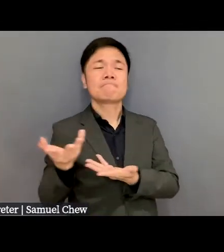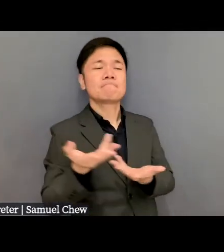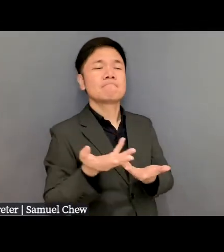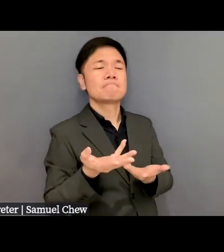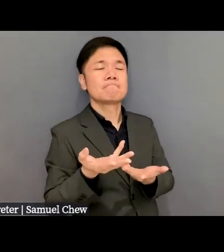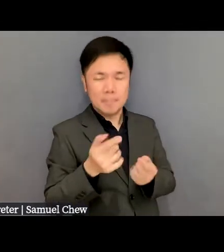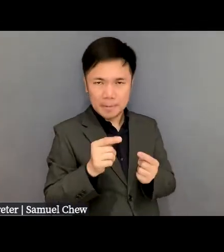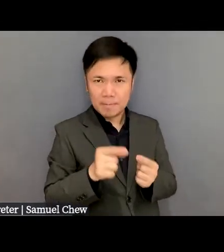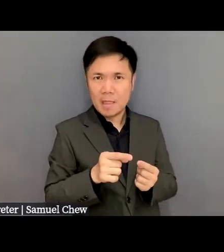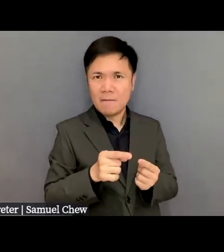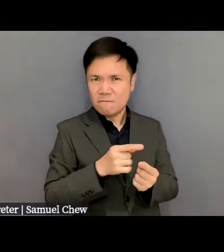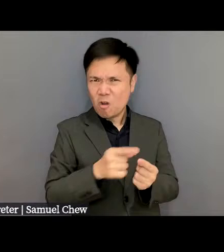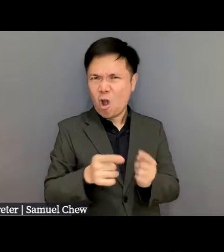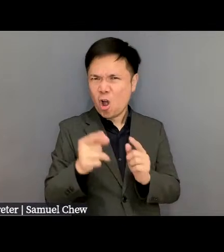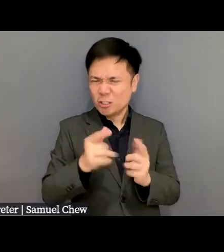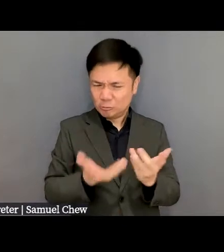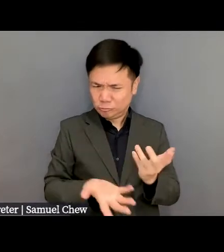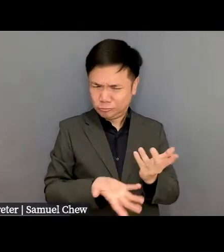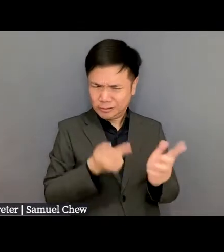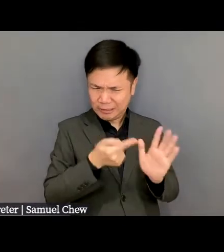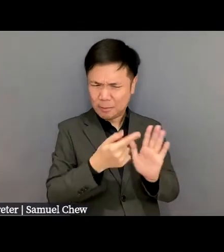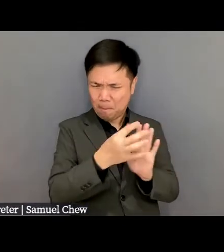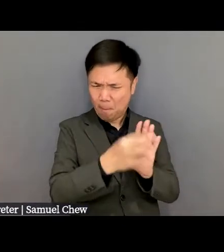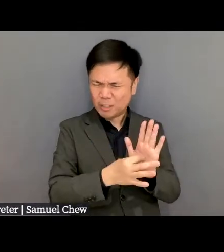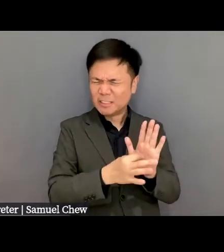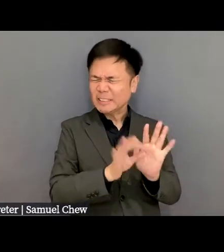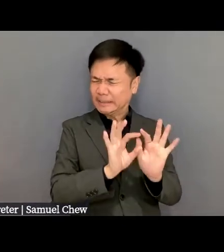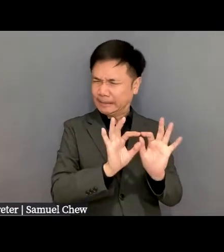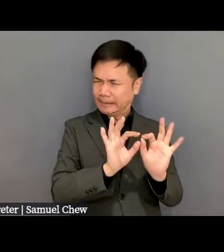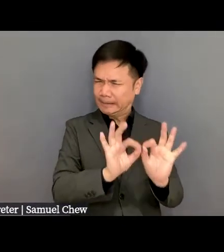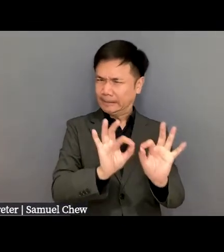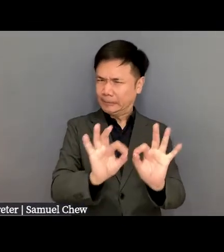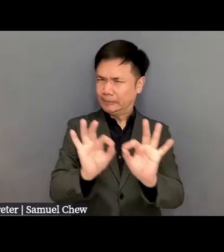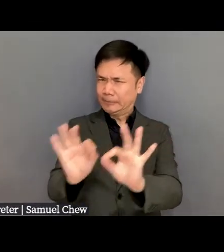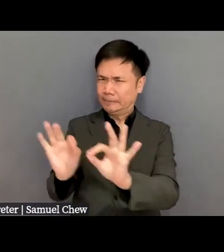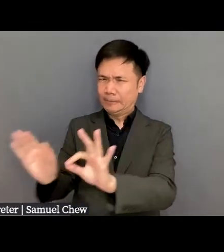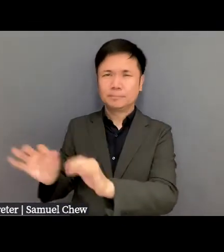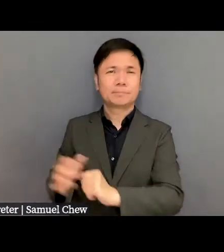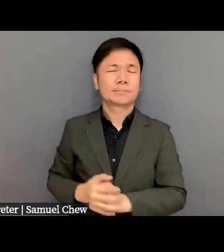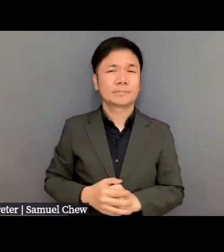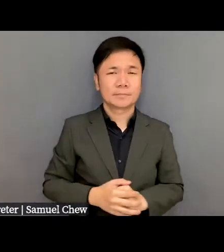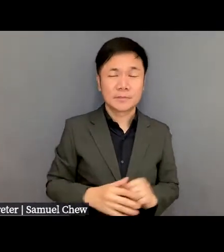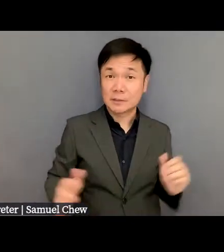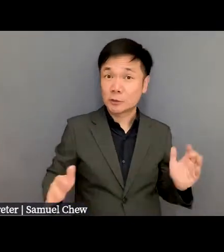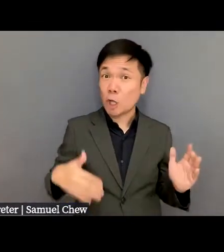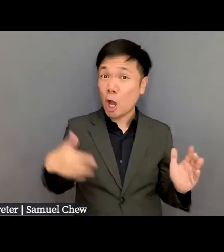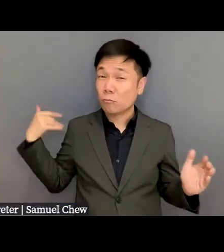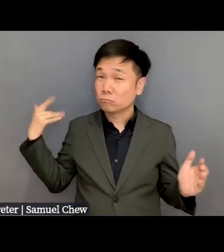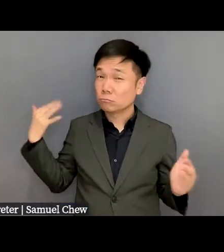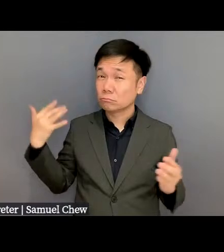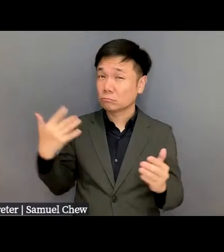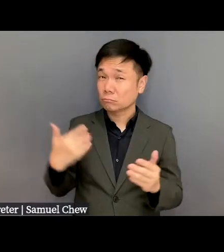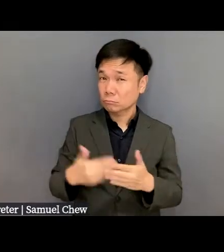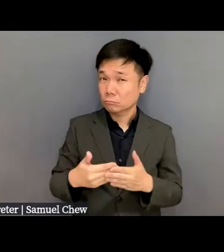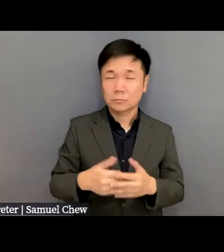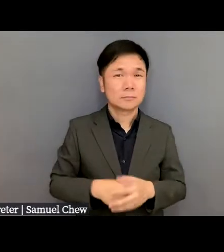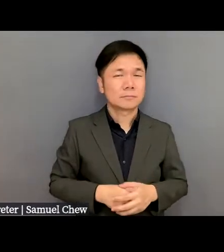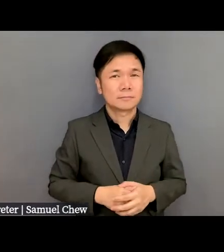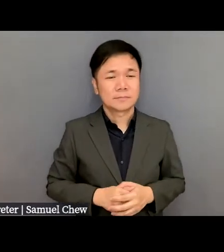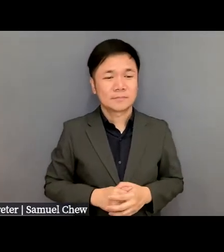these policies work. So all of this that we did, right, we used it,